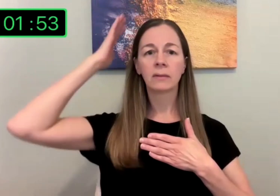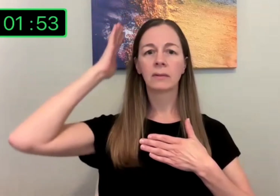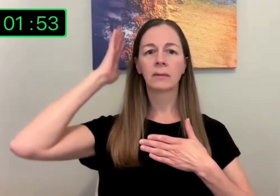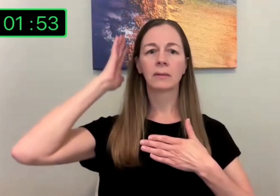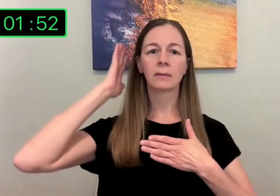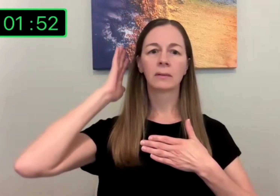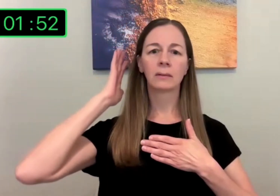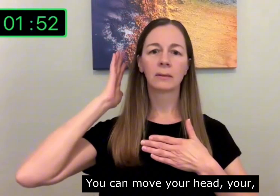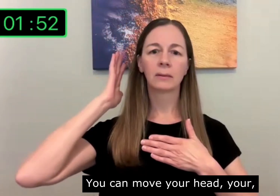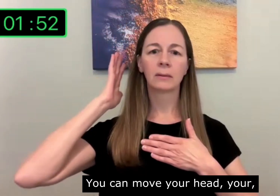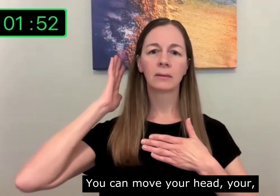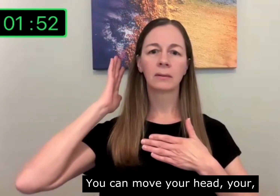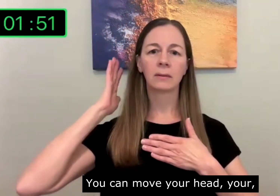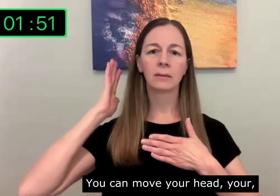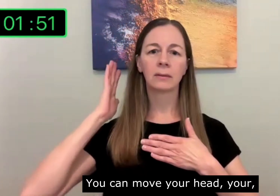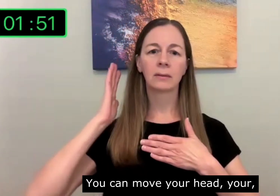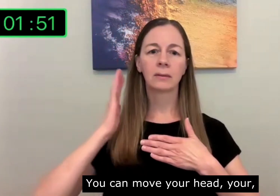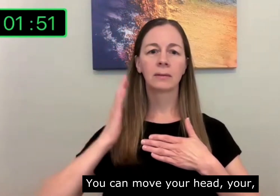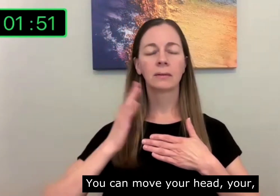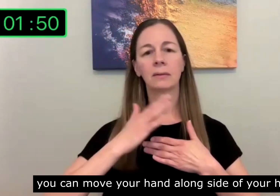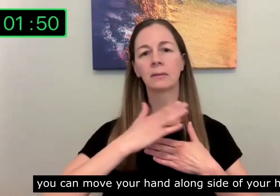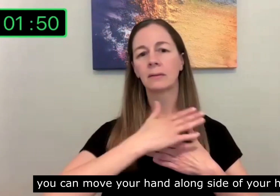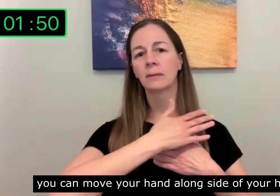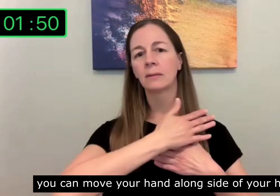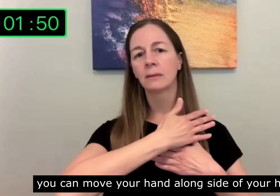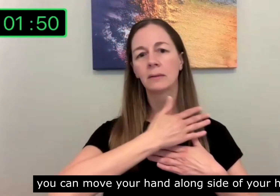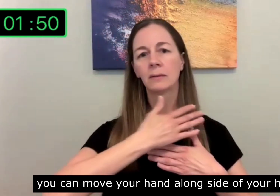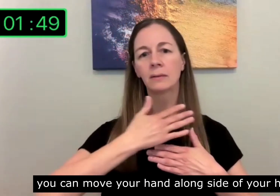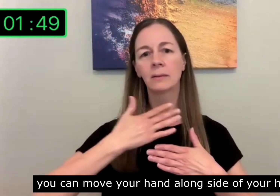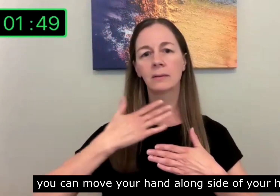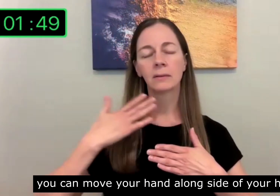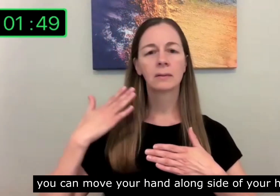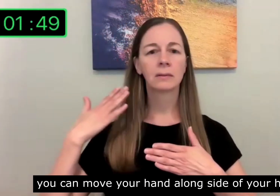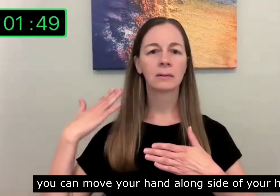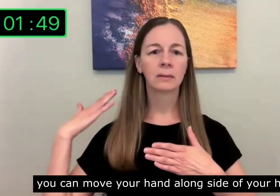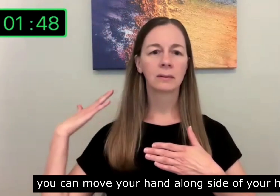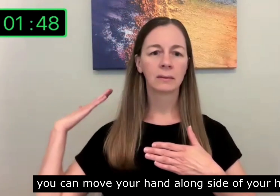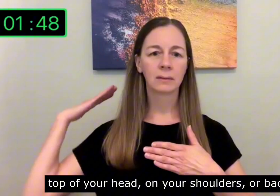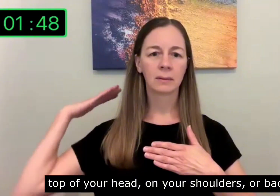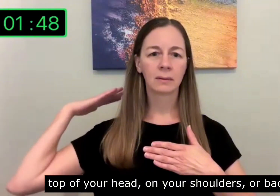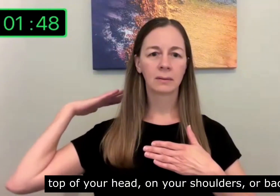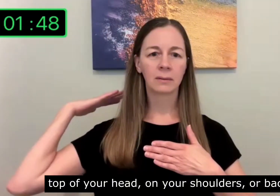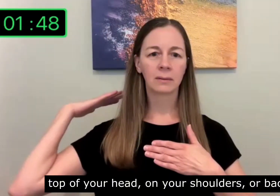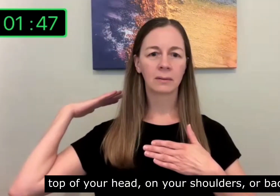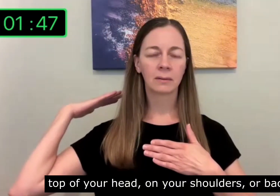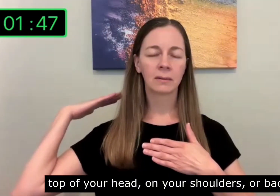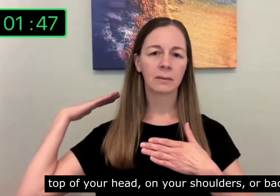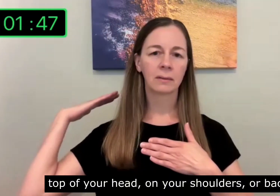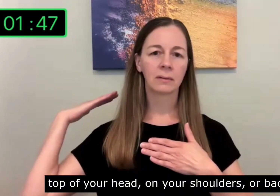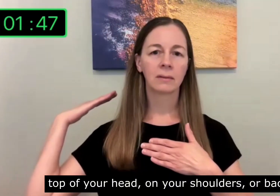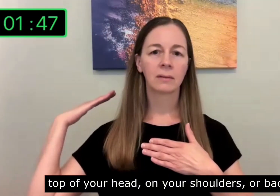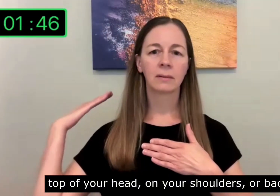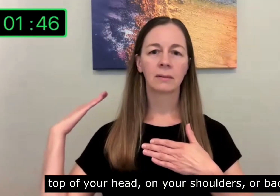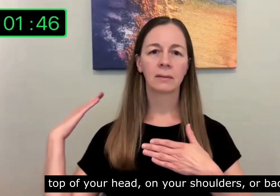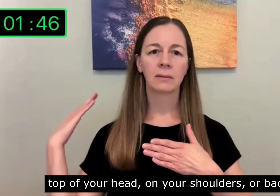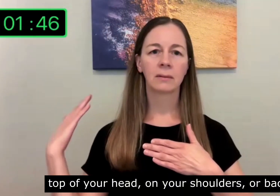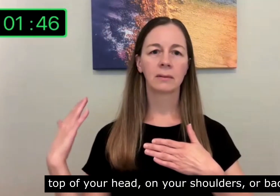You can move your head, you can move your hand along the side of your head, top of your head, on your shoulders or